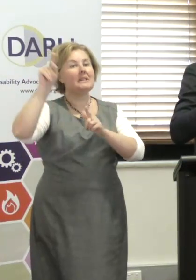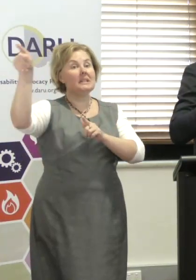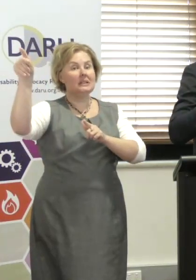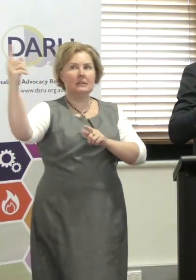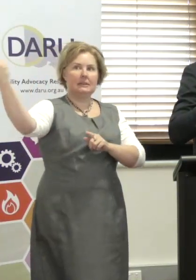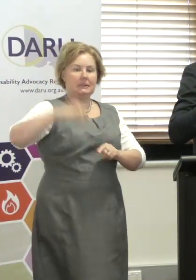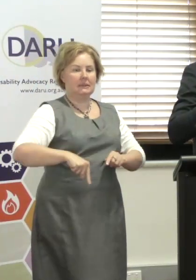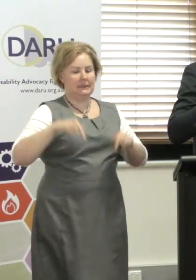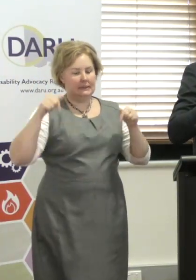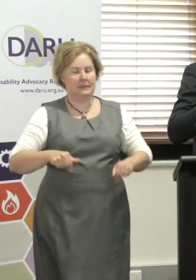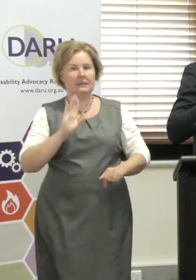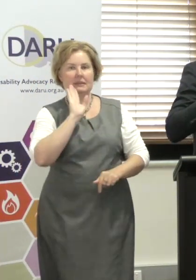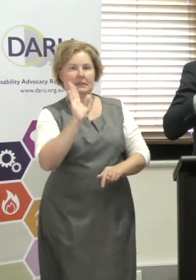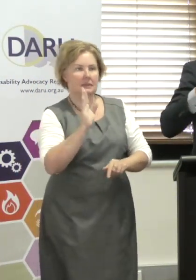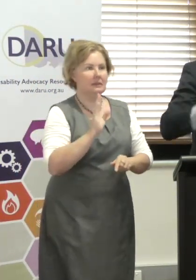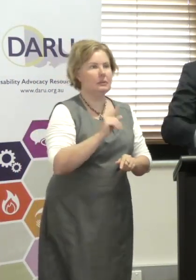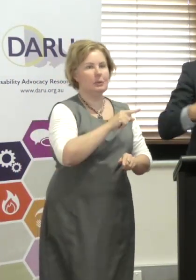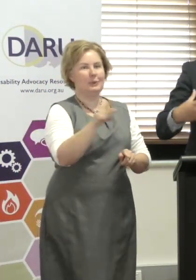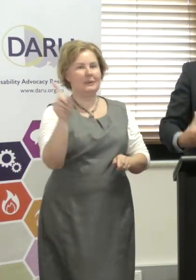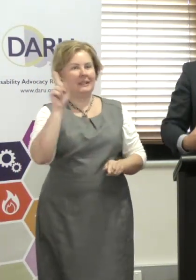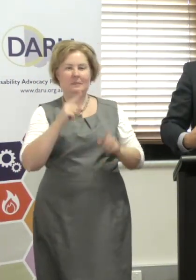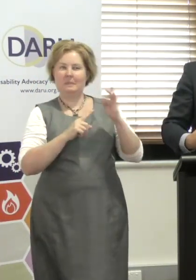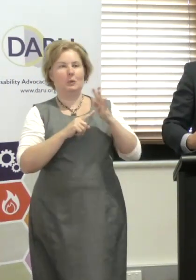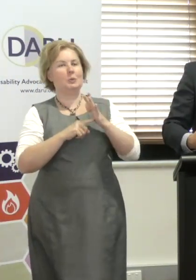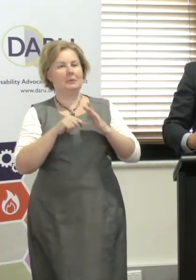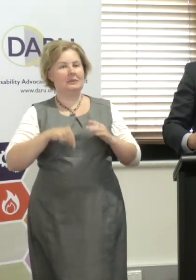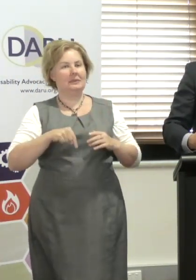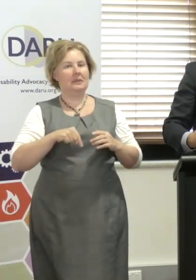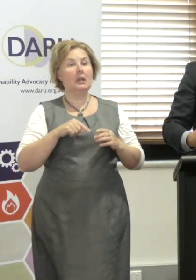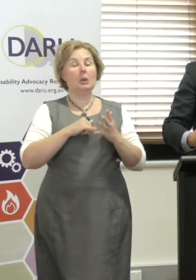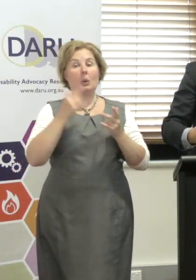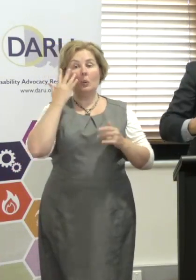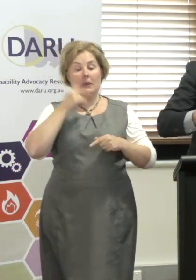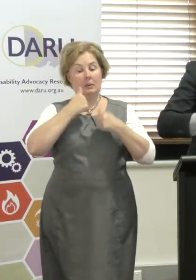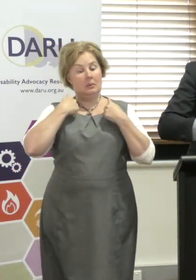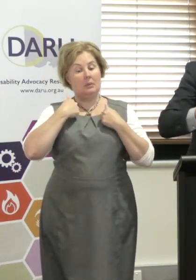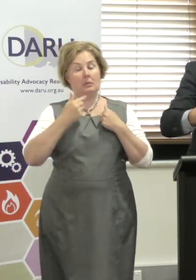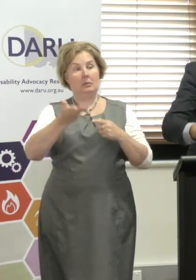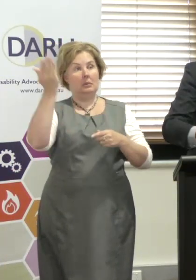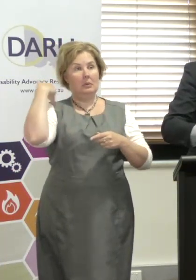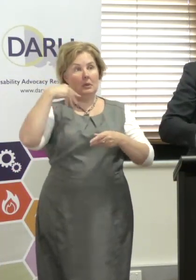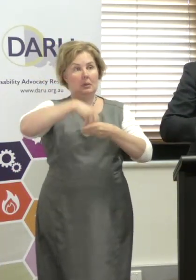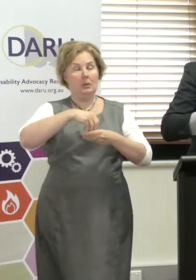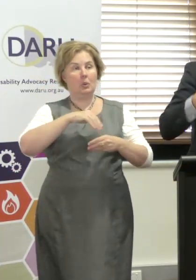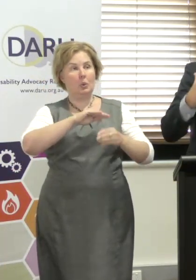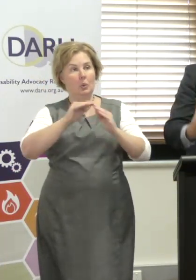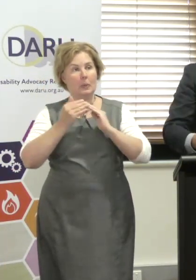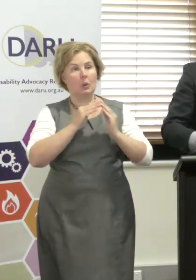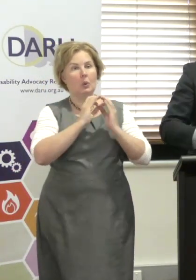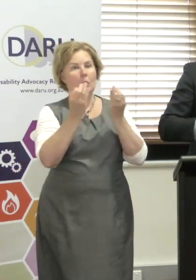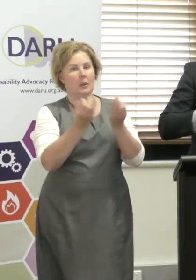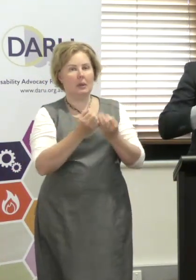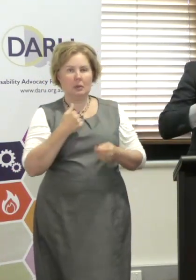that I do is saying, well, when I was in a community organisation, I could hear